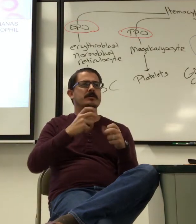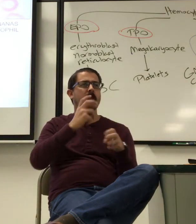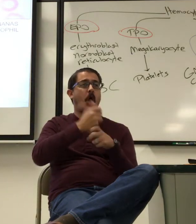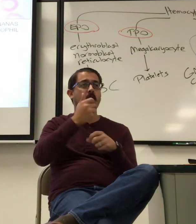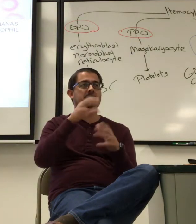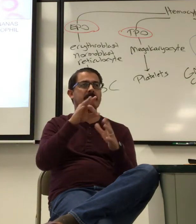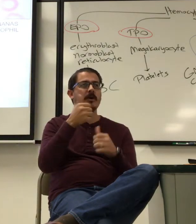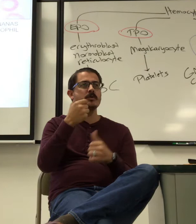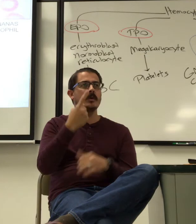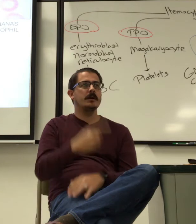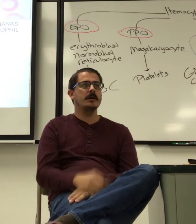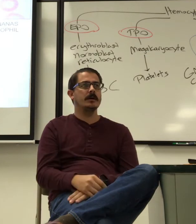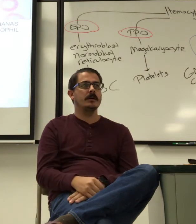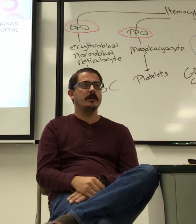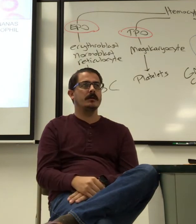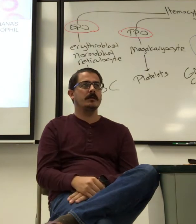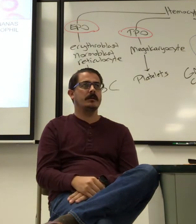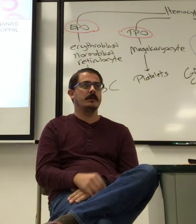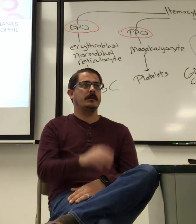find?